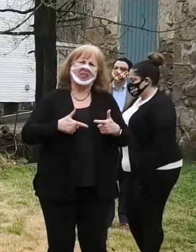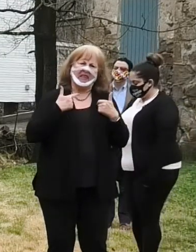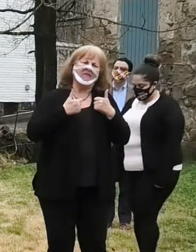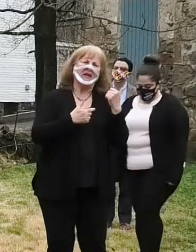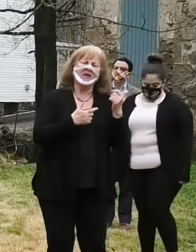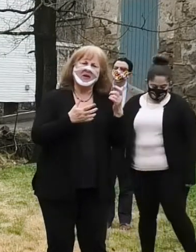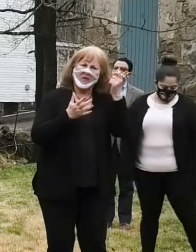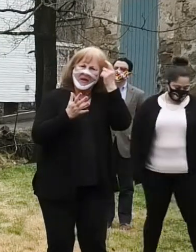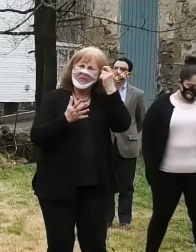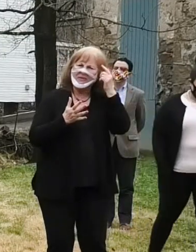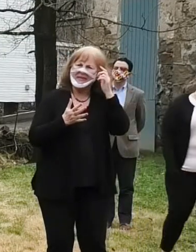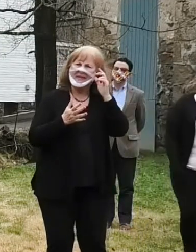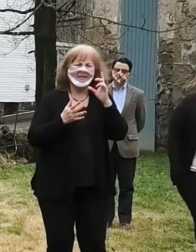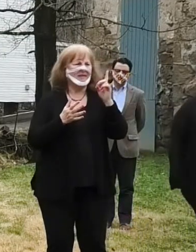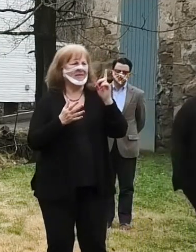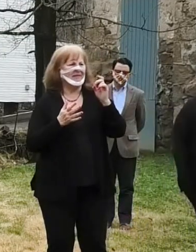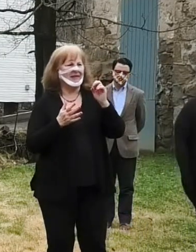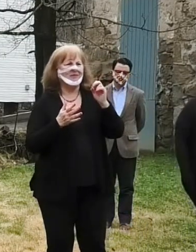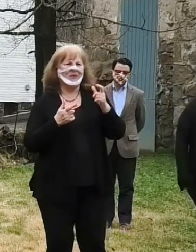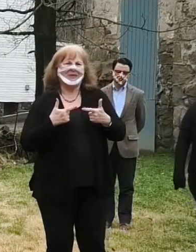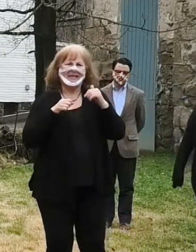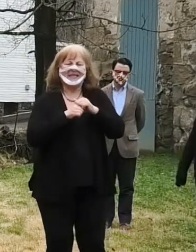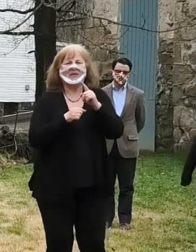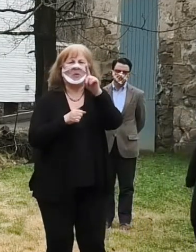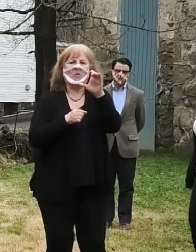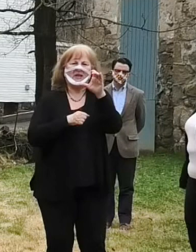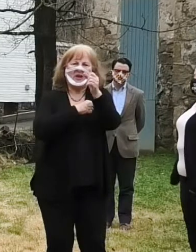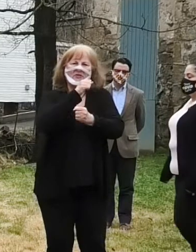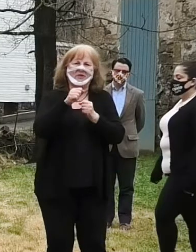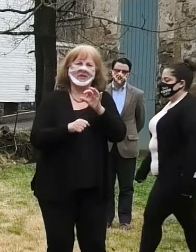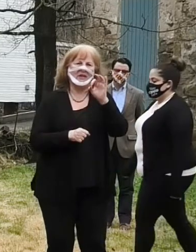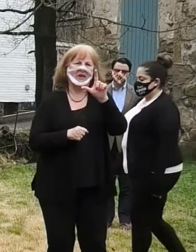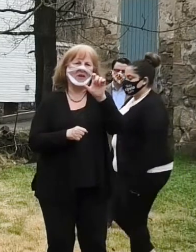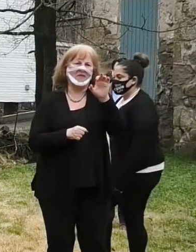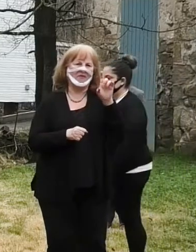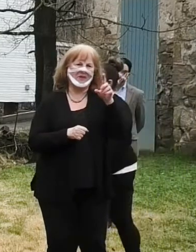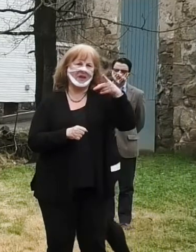Realizing, of course, that they do exist in a 100-year floodplain.